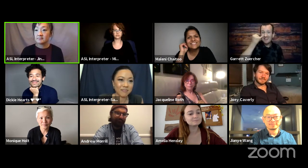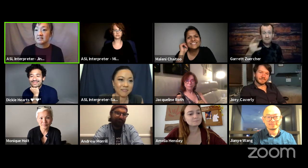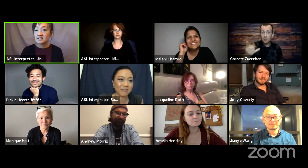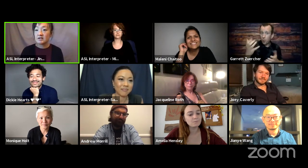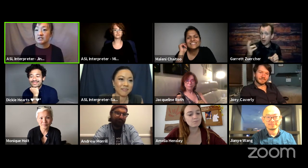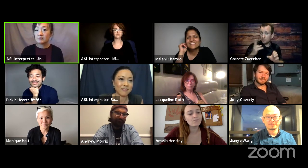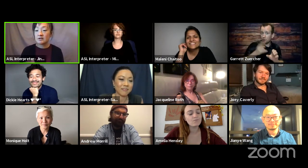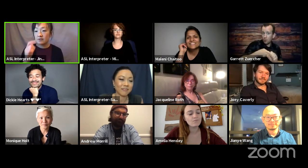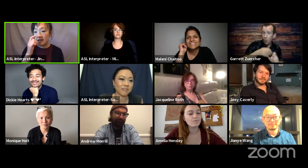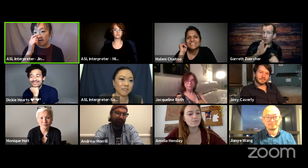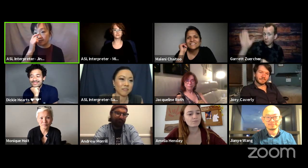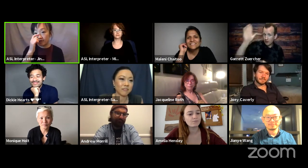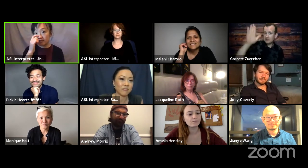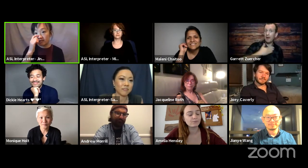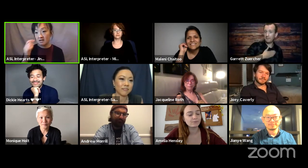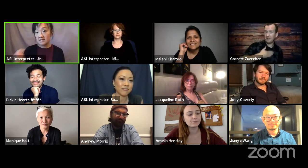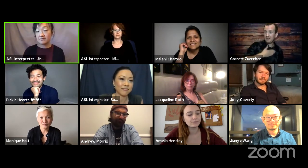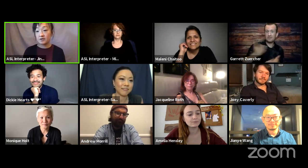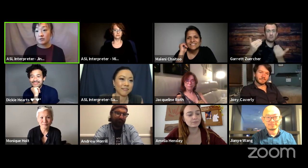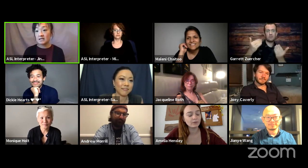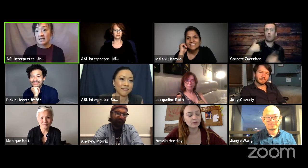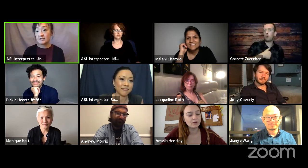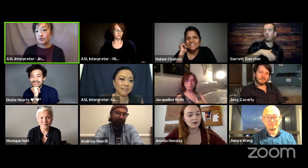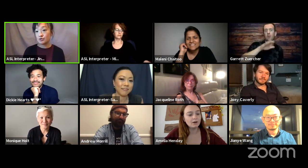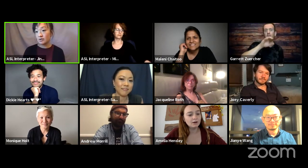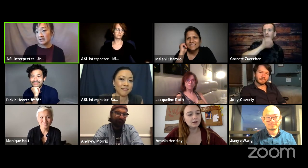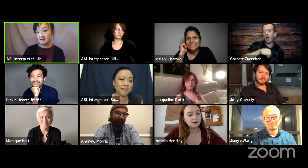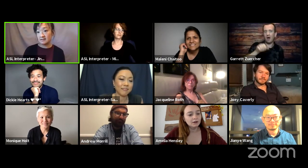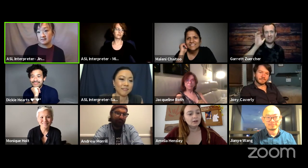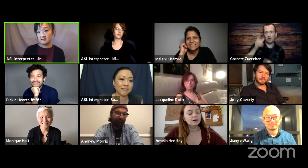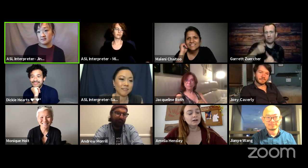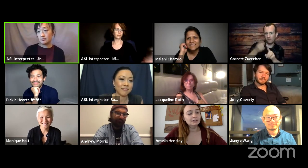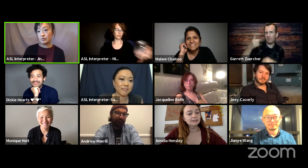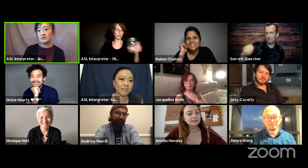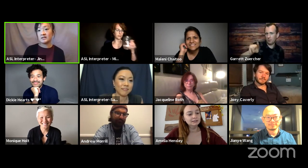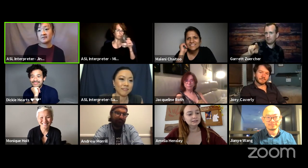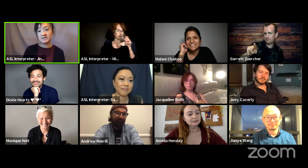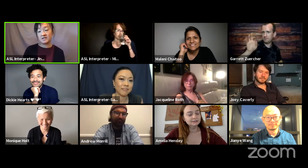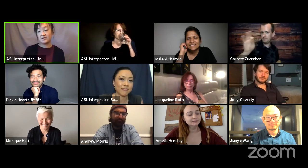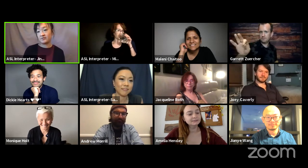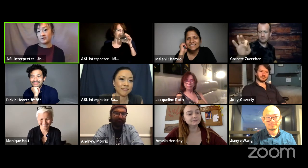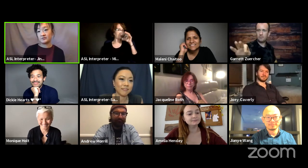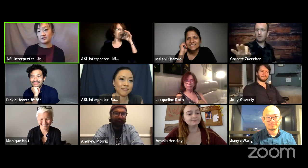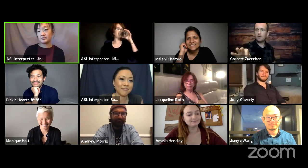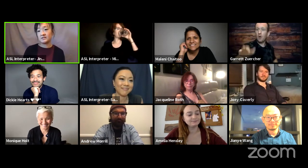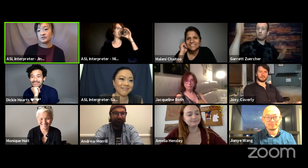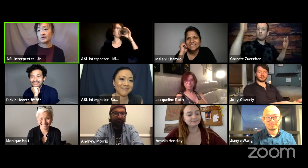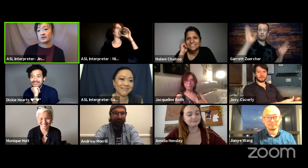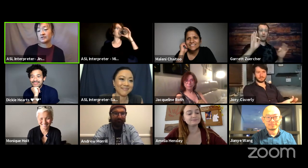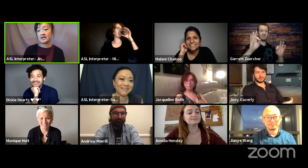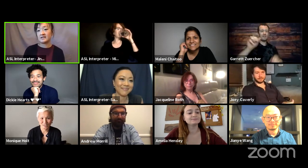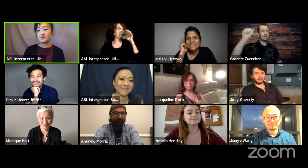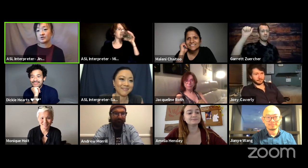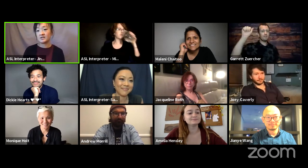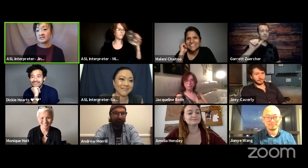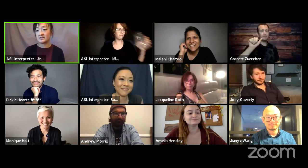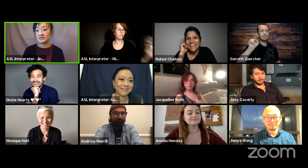So I just want to remind folks in the audience, if you would like to join, we would love to hear from you. So please do raise your hand and join us in the Zoom